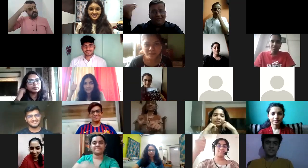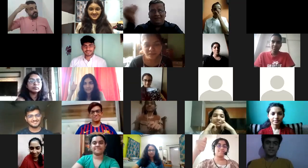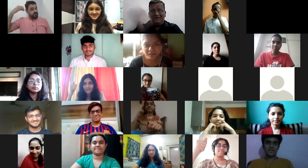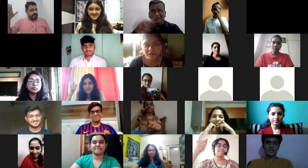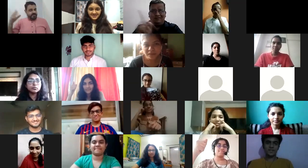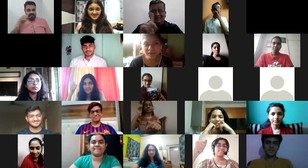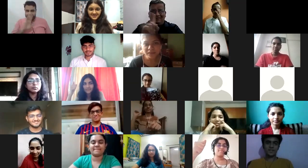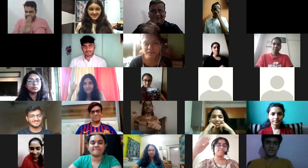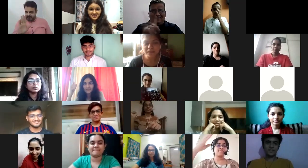Forget. Nahi.